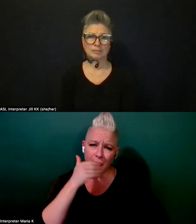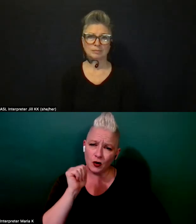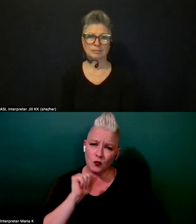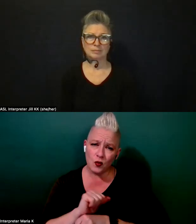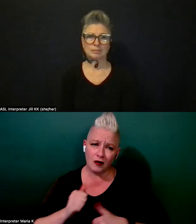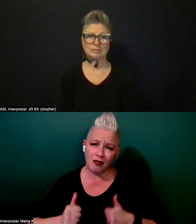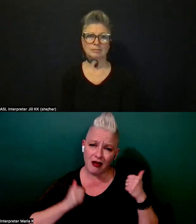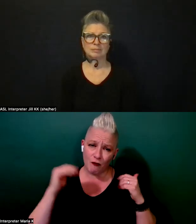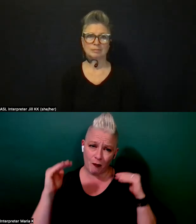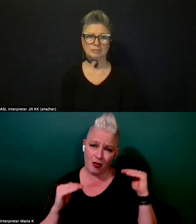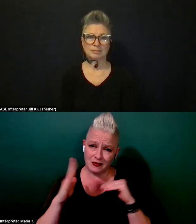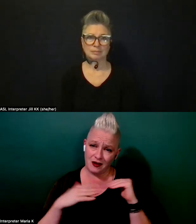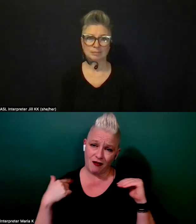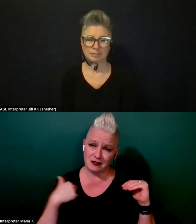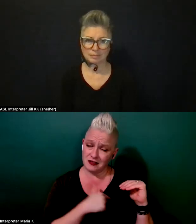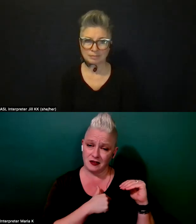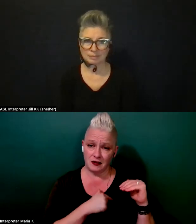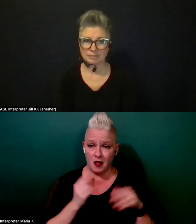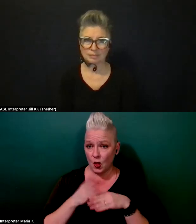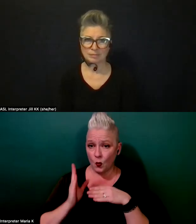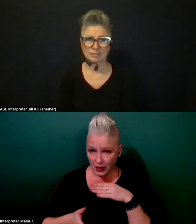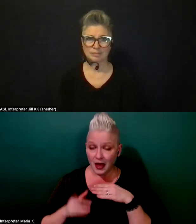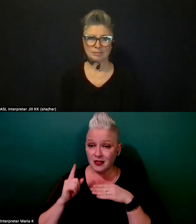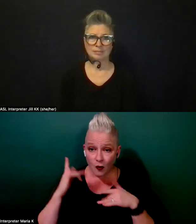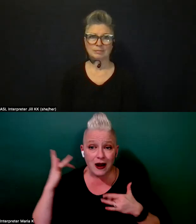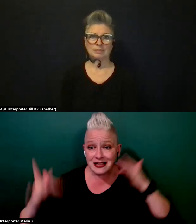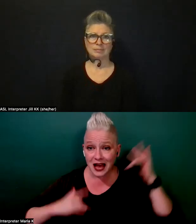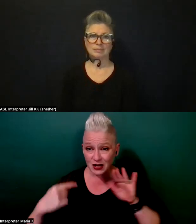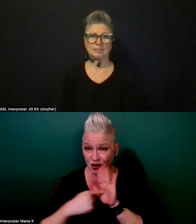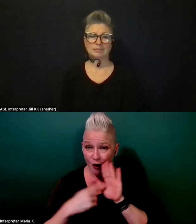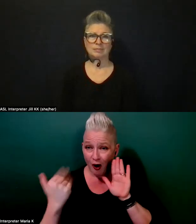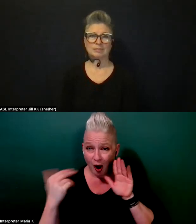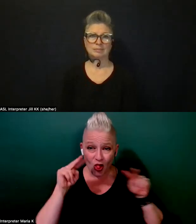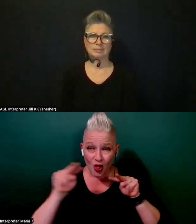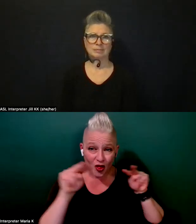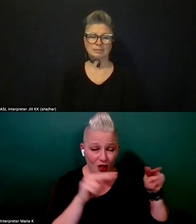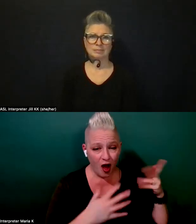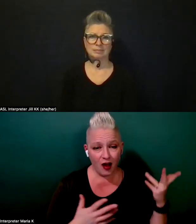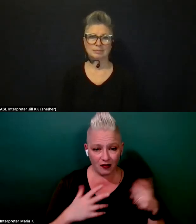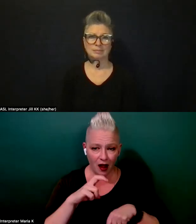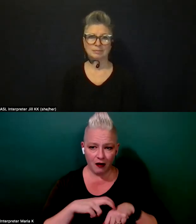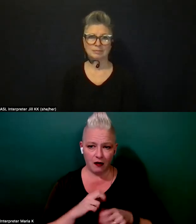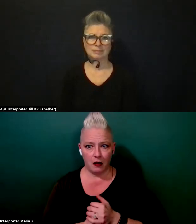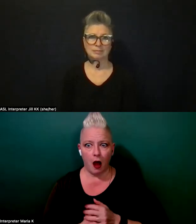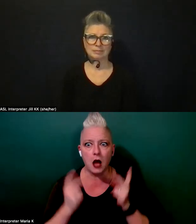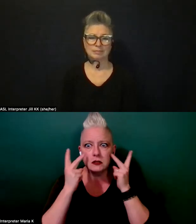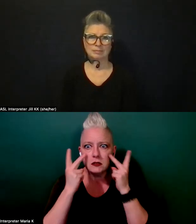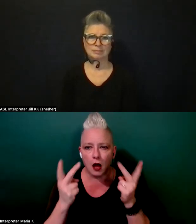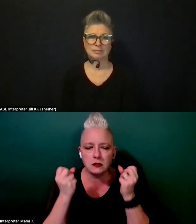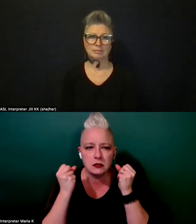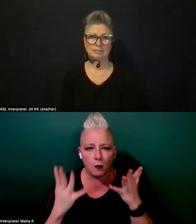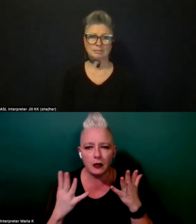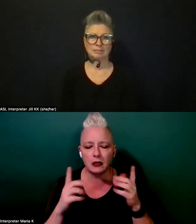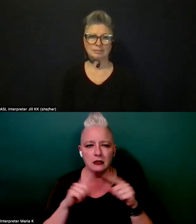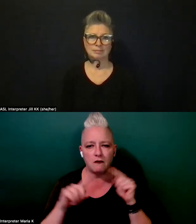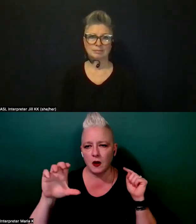than we do. And on the weekends, like they were really excited to show us all around. So, I mean, I saw so many different